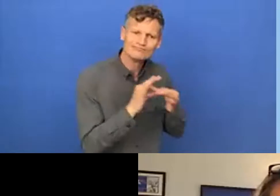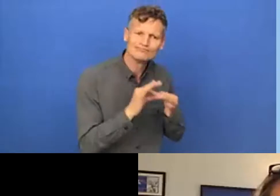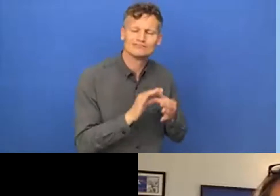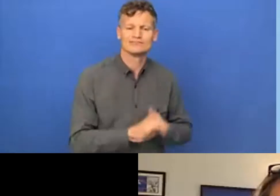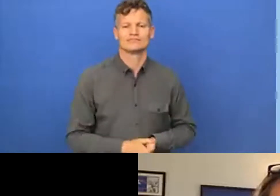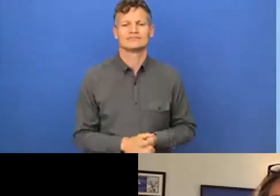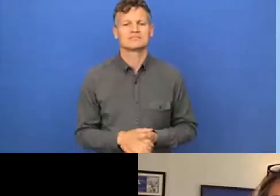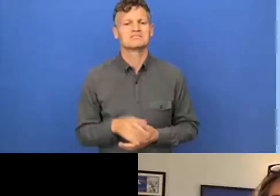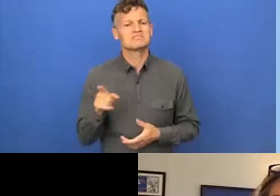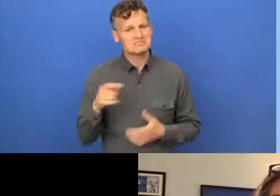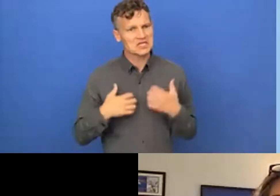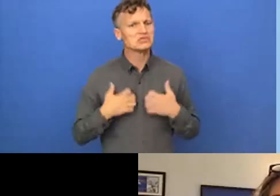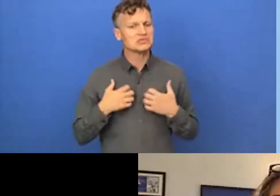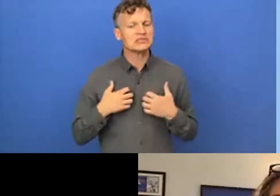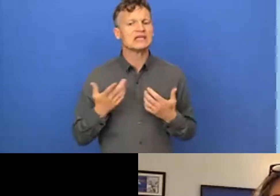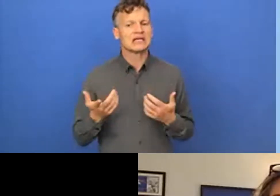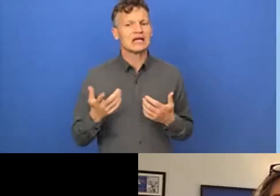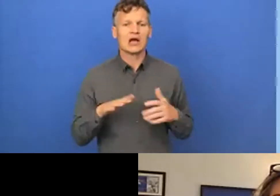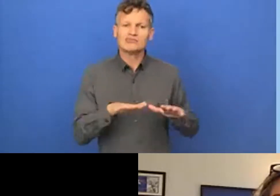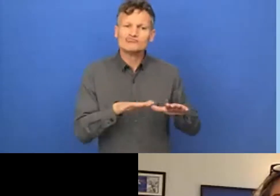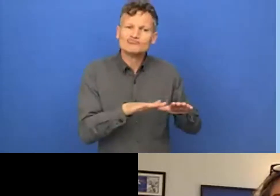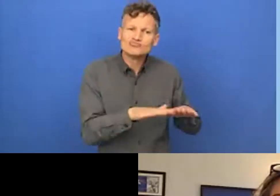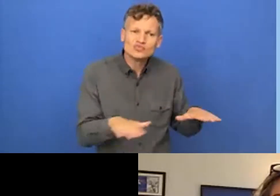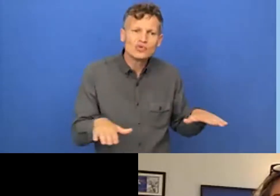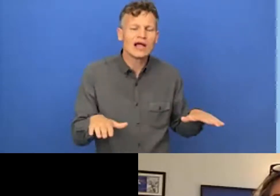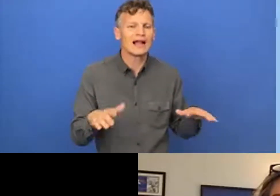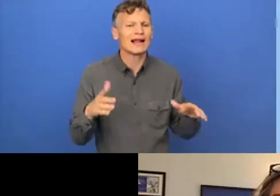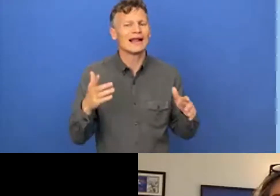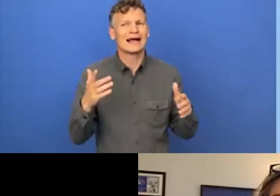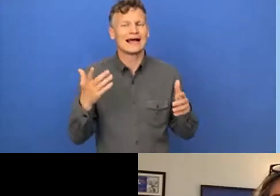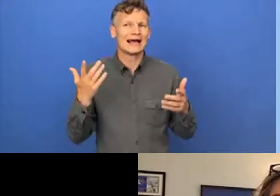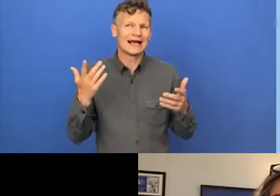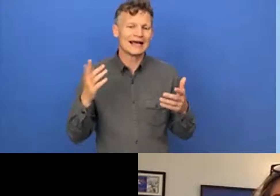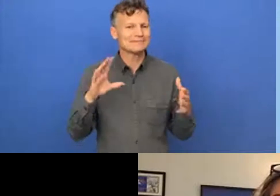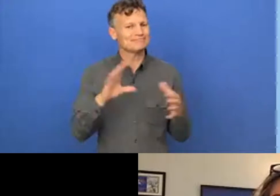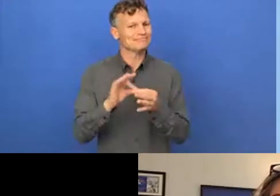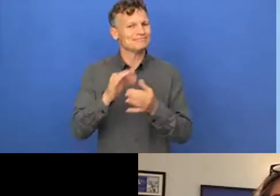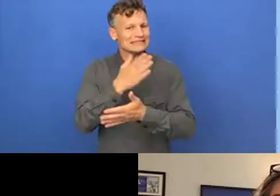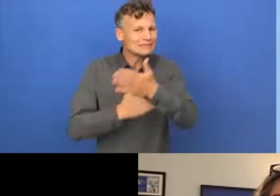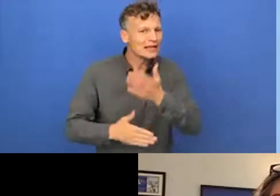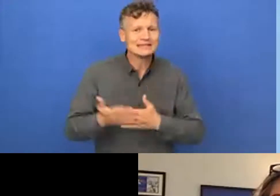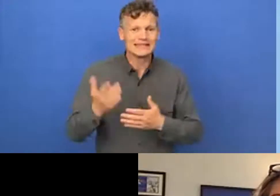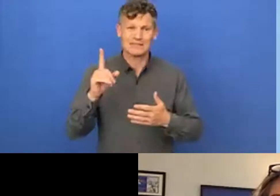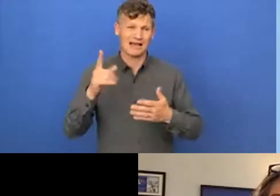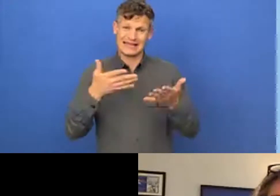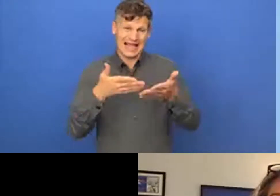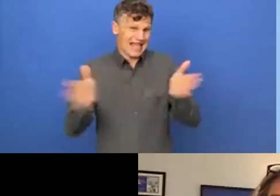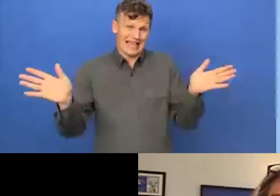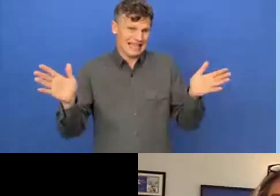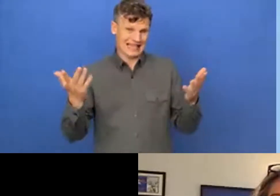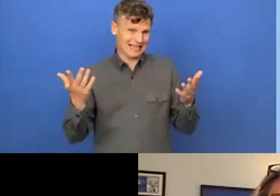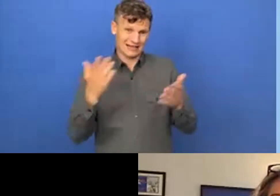with disabilities, but for, reporting mechanisms for any children in terms of any child, in terms